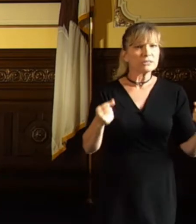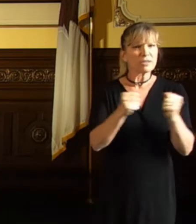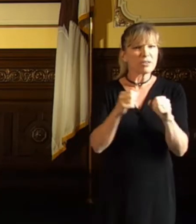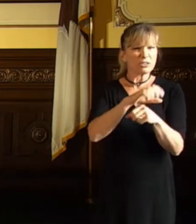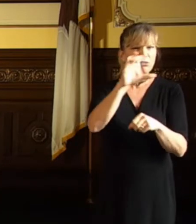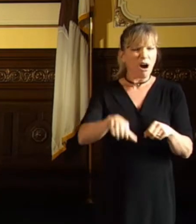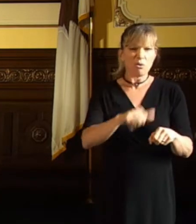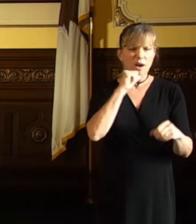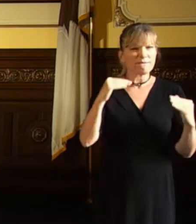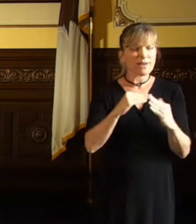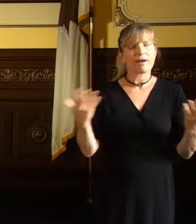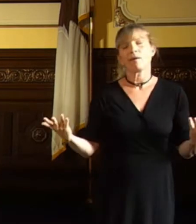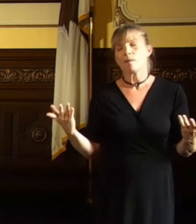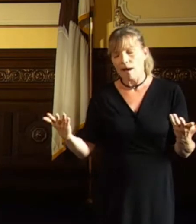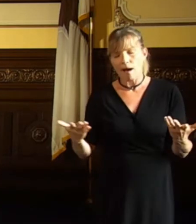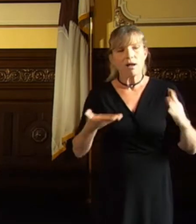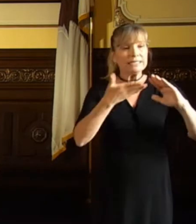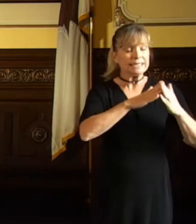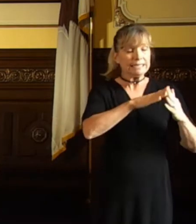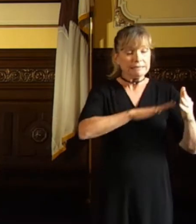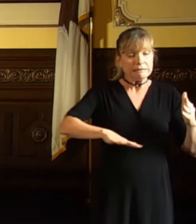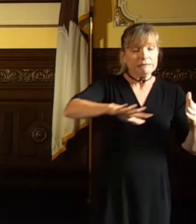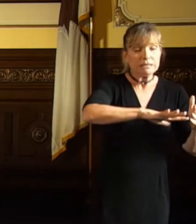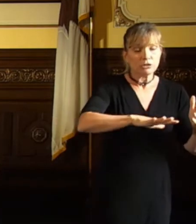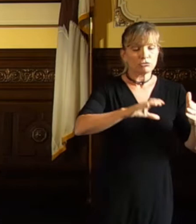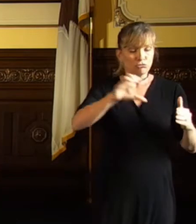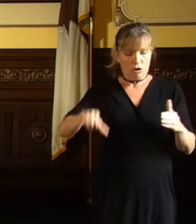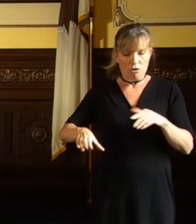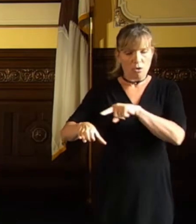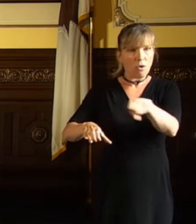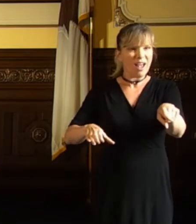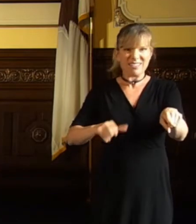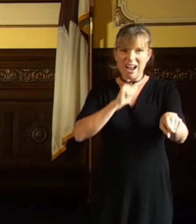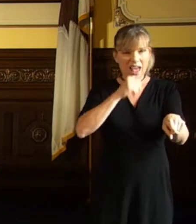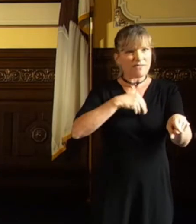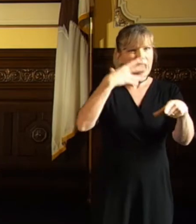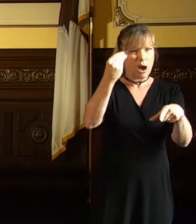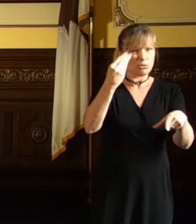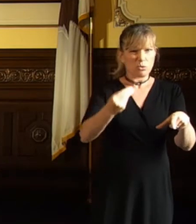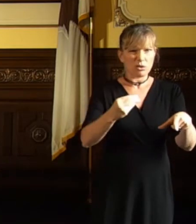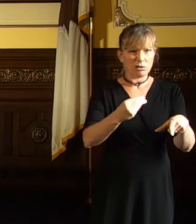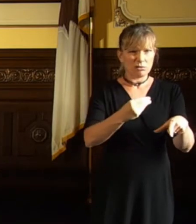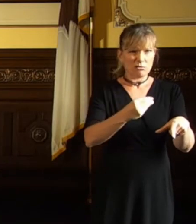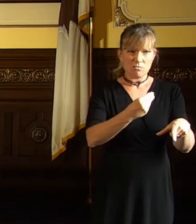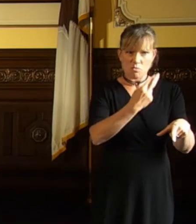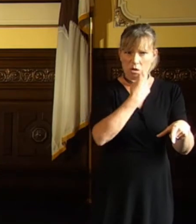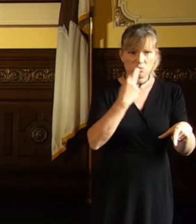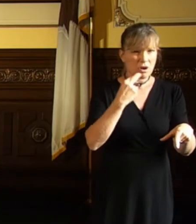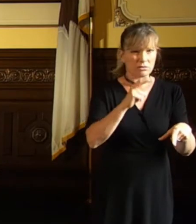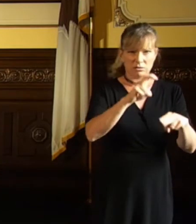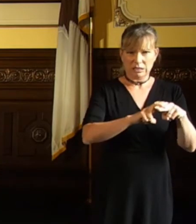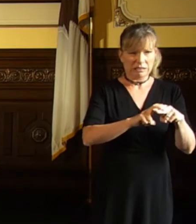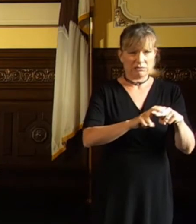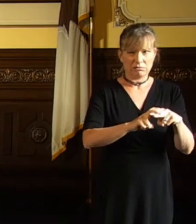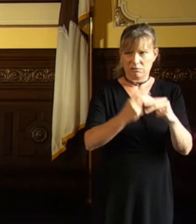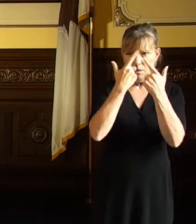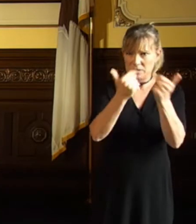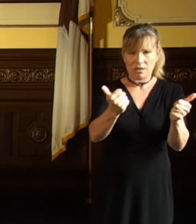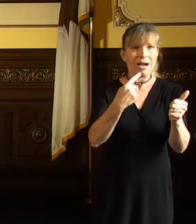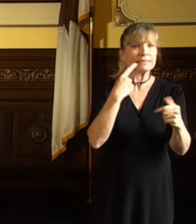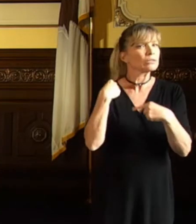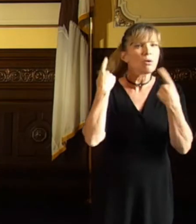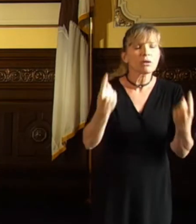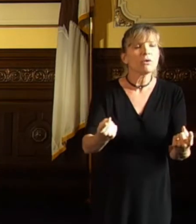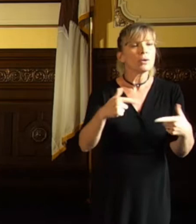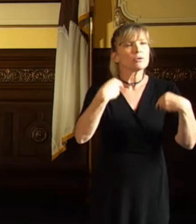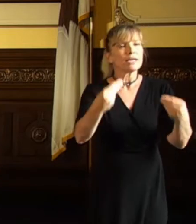a municipality like Chicago to not have outdoor seating is completely up to them. As I've said all along, we've tried